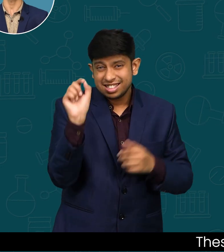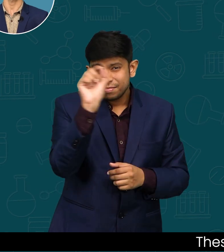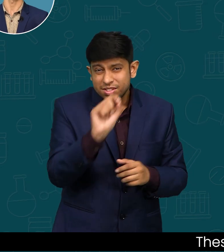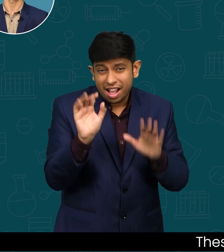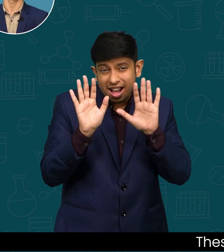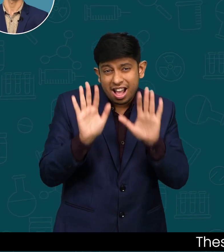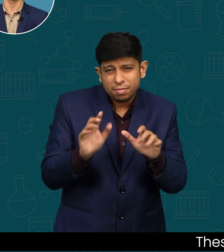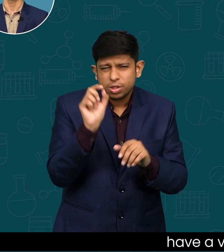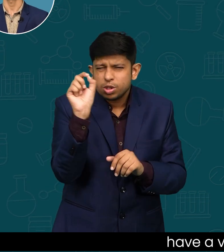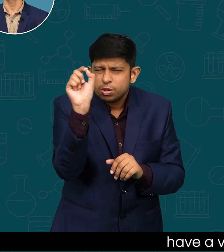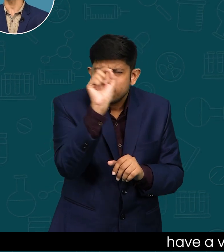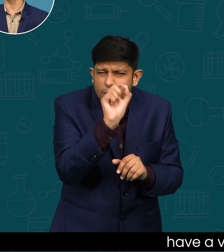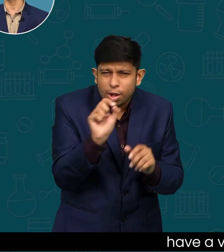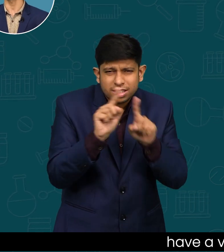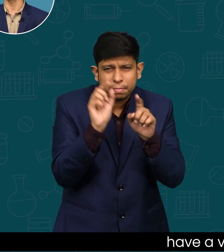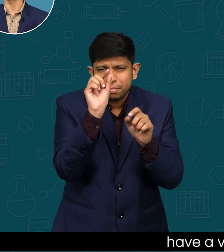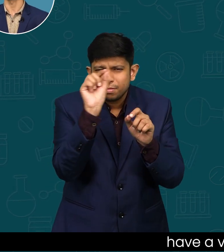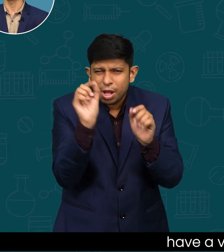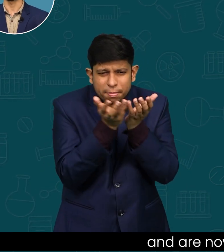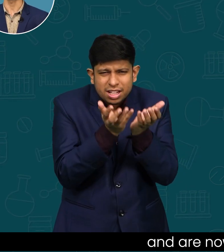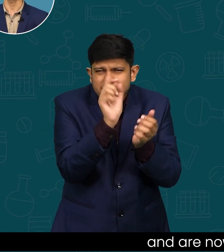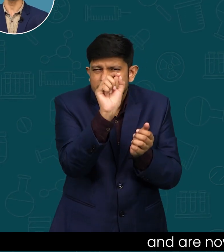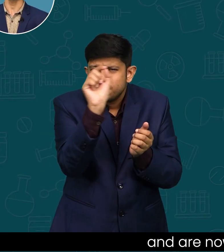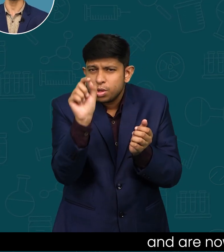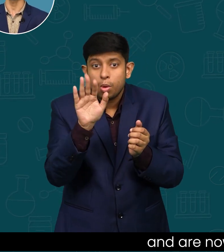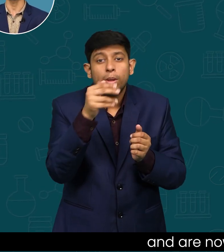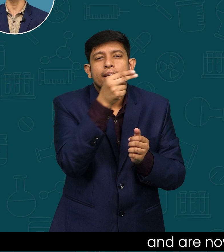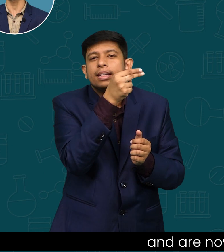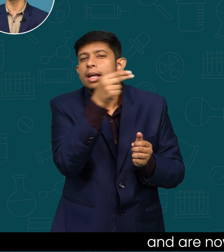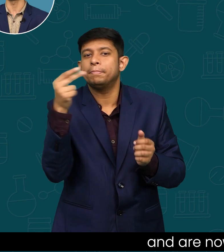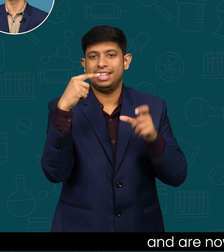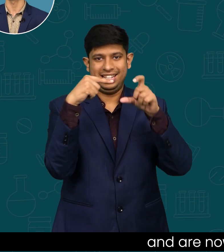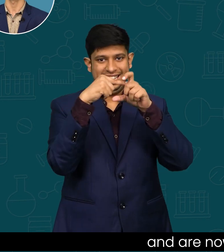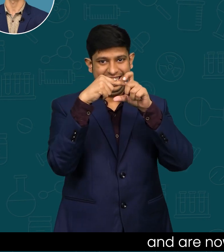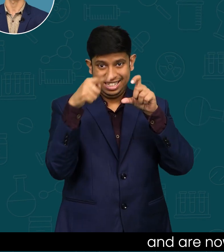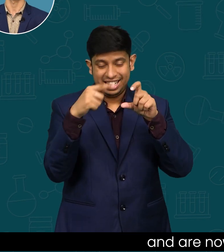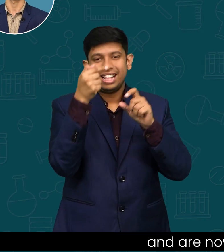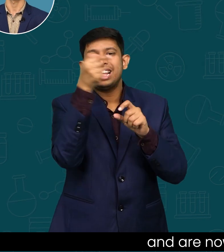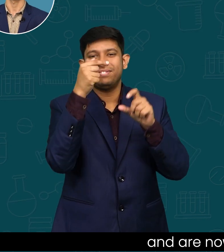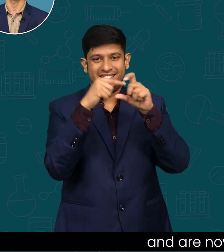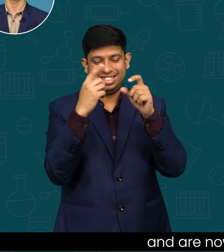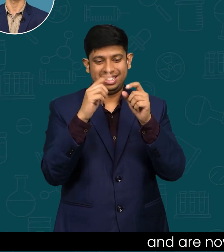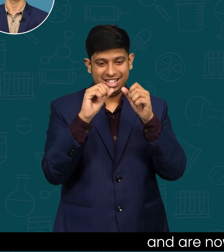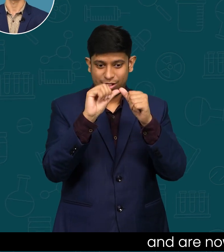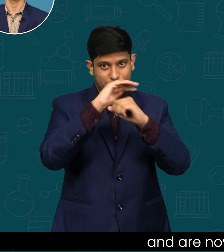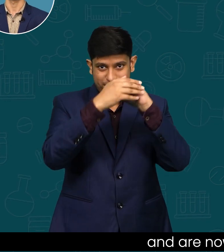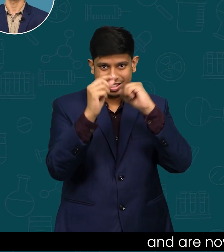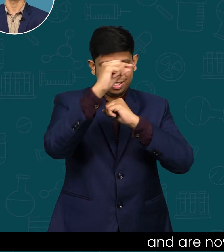These particles have a very small mass and are now called electrons.